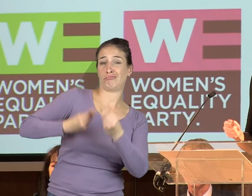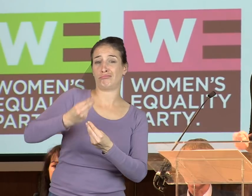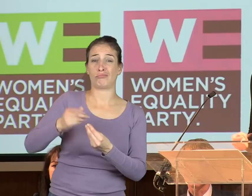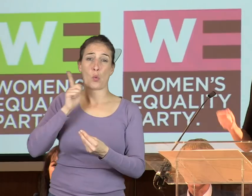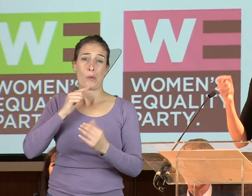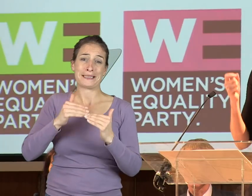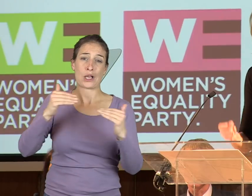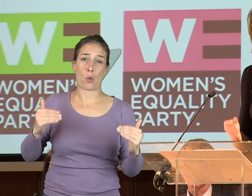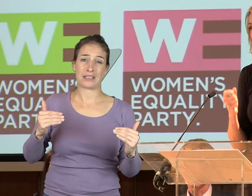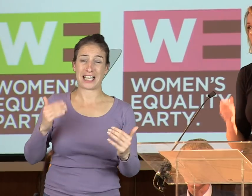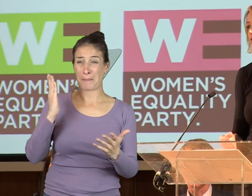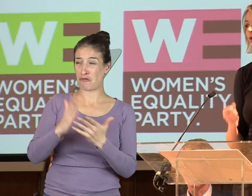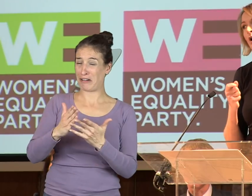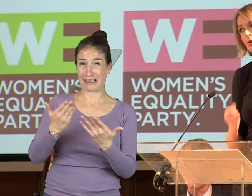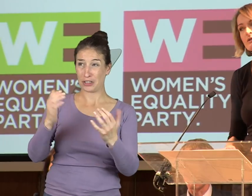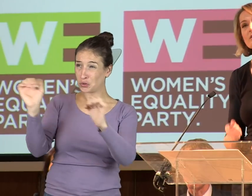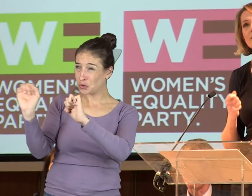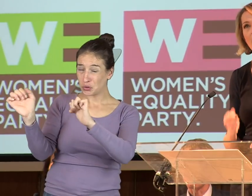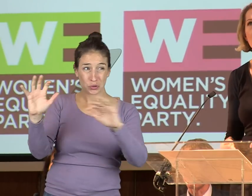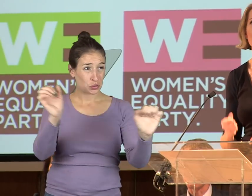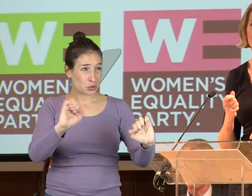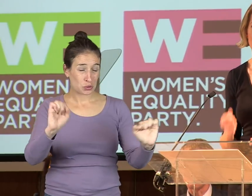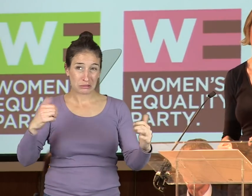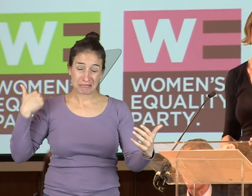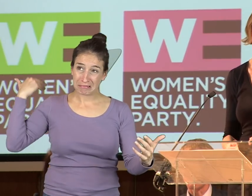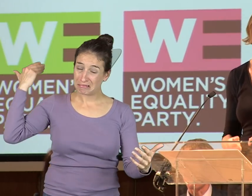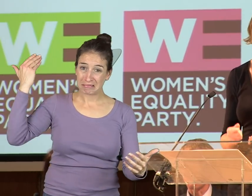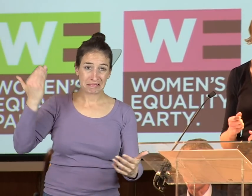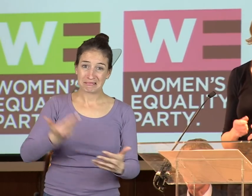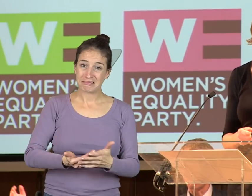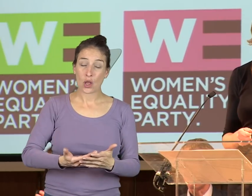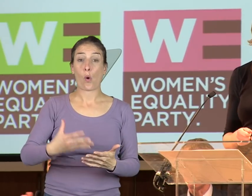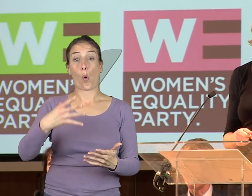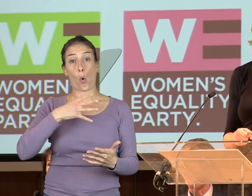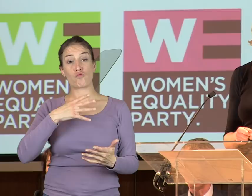have concluded that as a temporary measure, quotas are necessary.